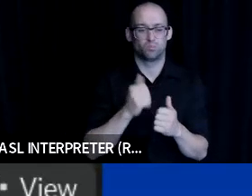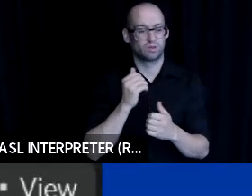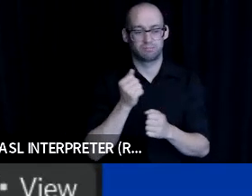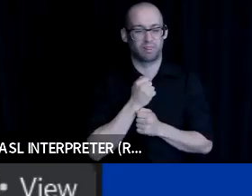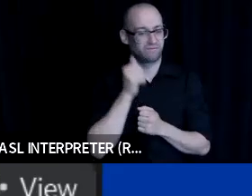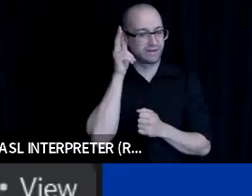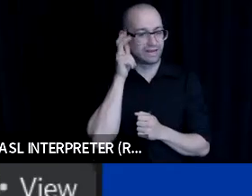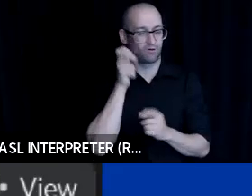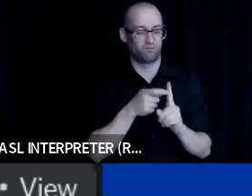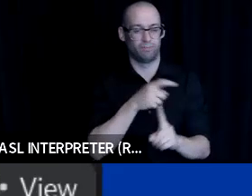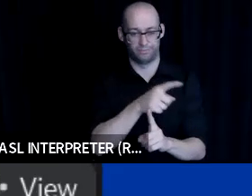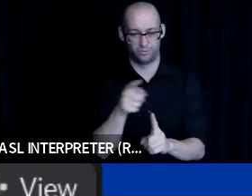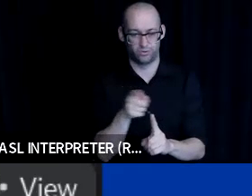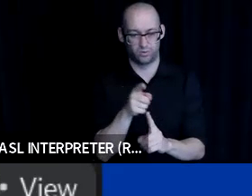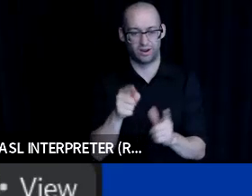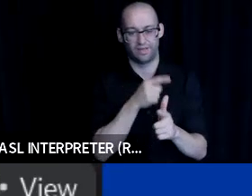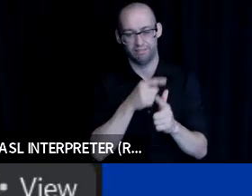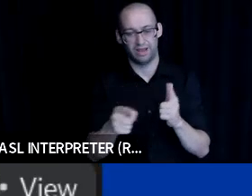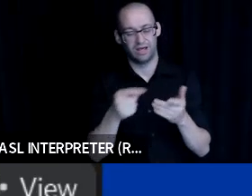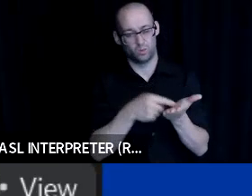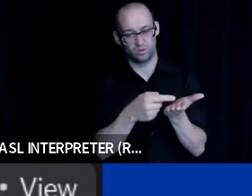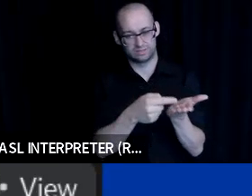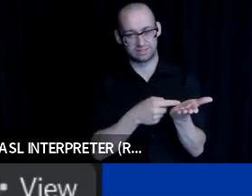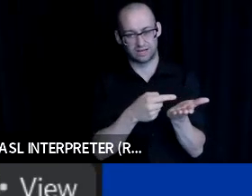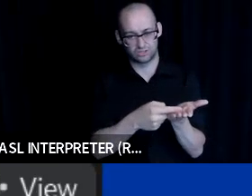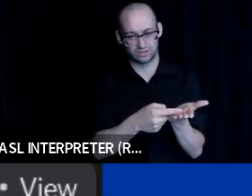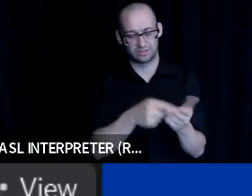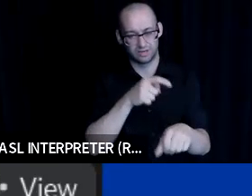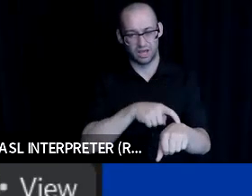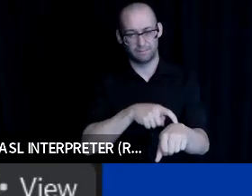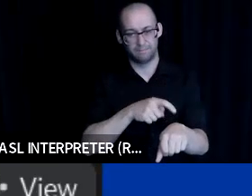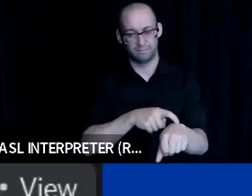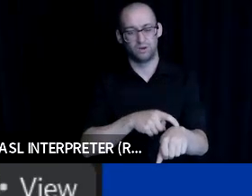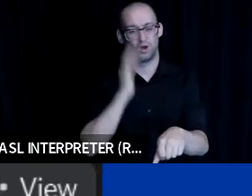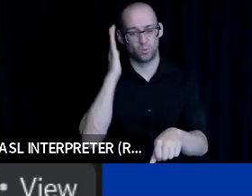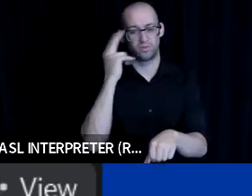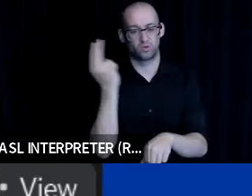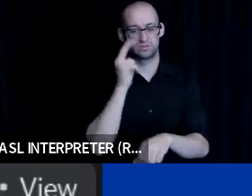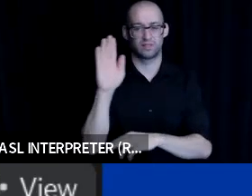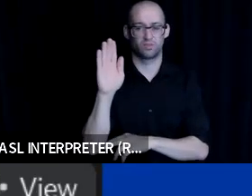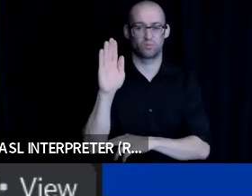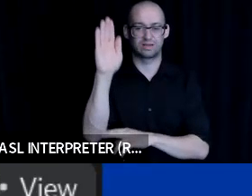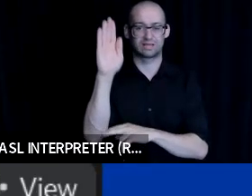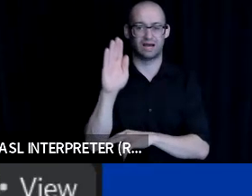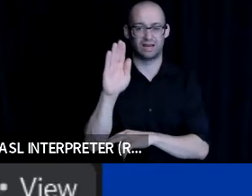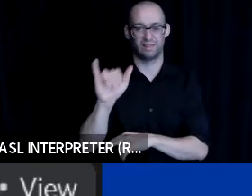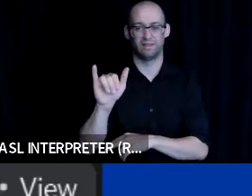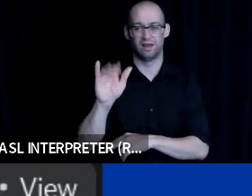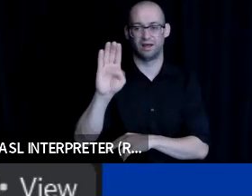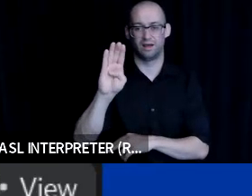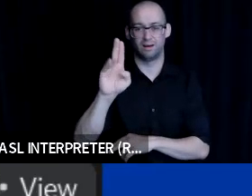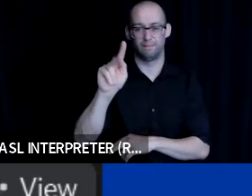get to the discussion period, we're going to ask you to use the raise hand feature on the bottom of your